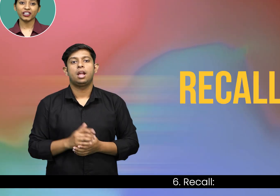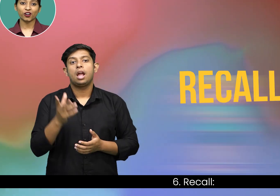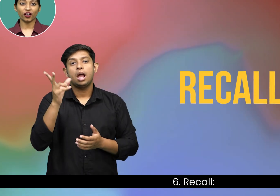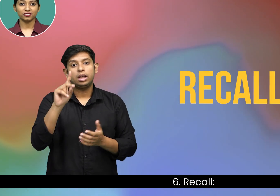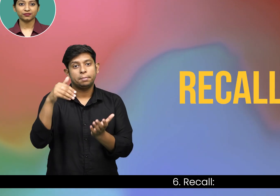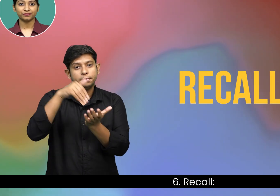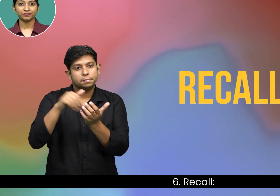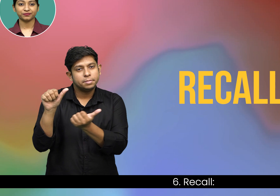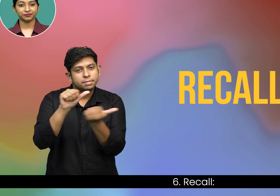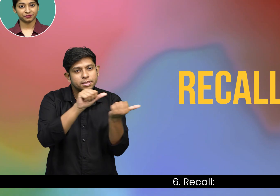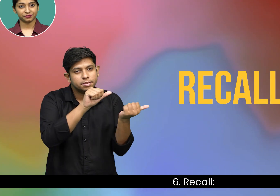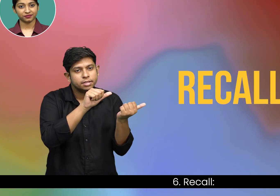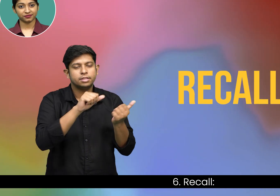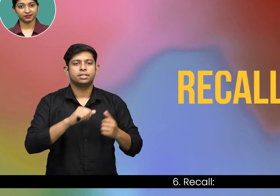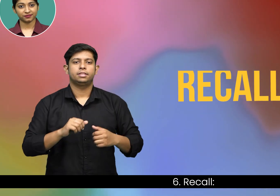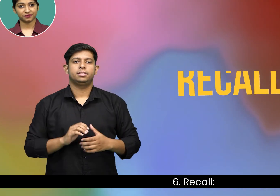Recall.